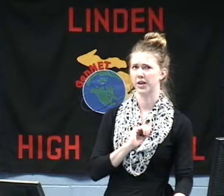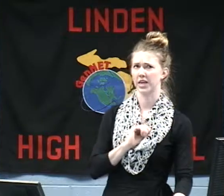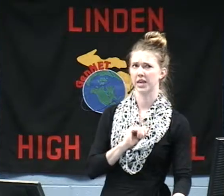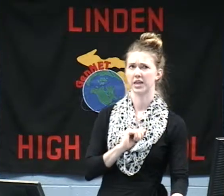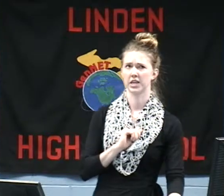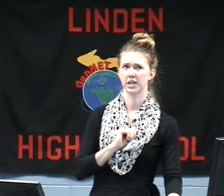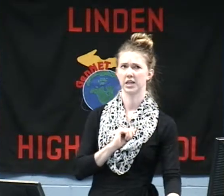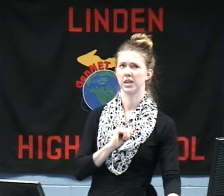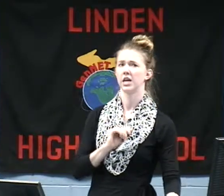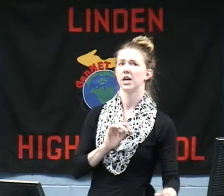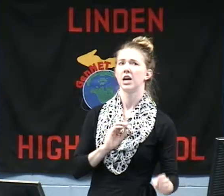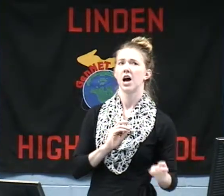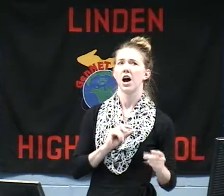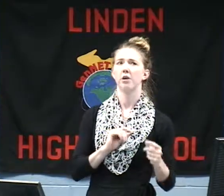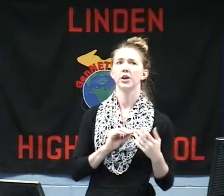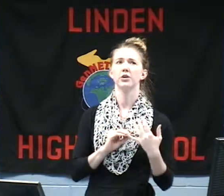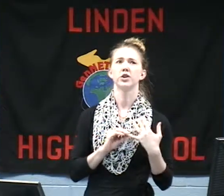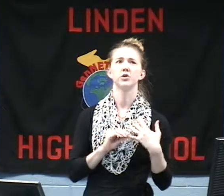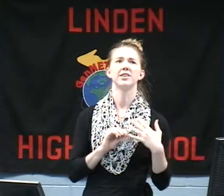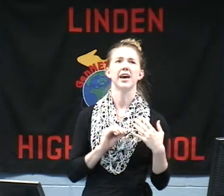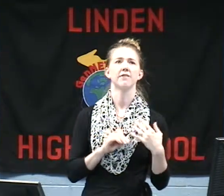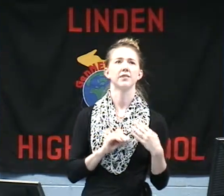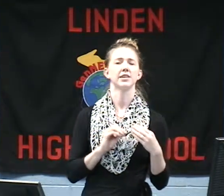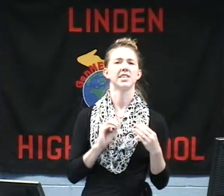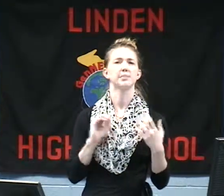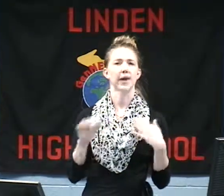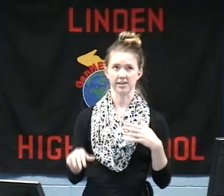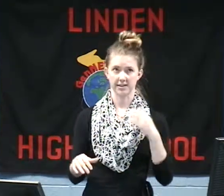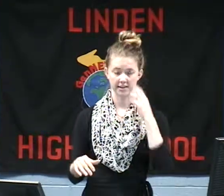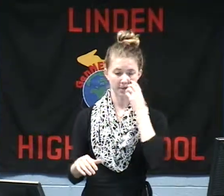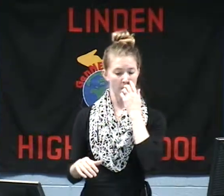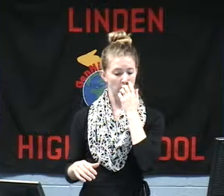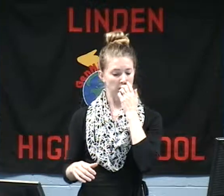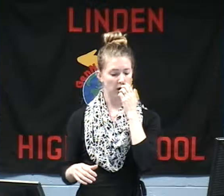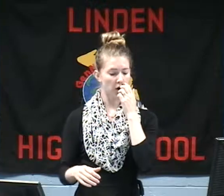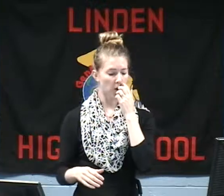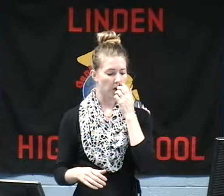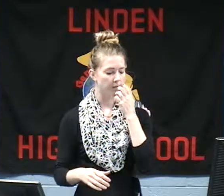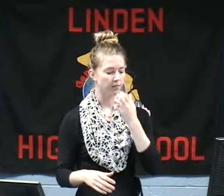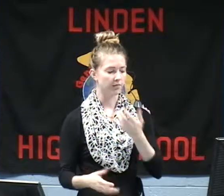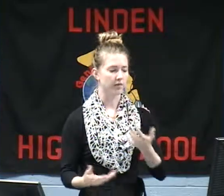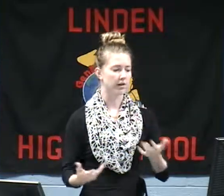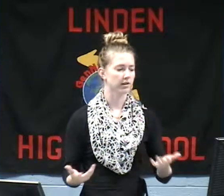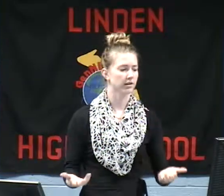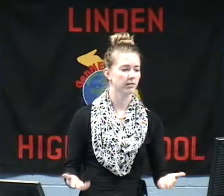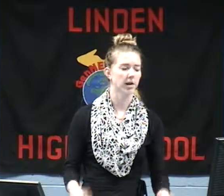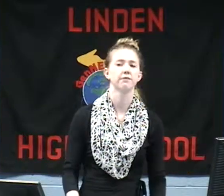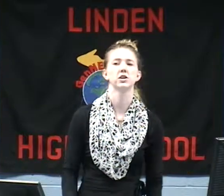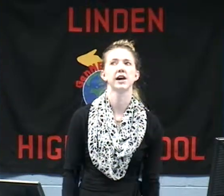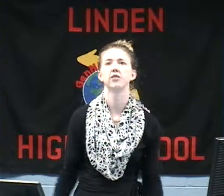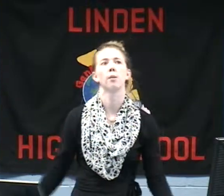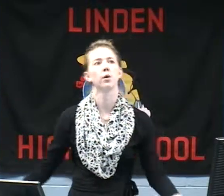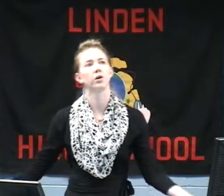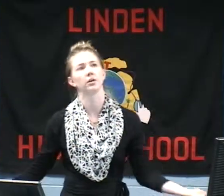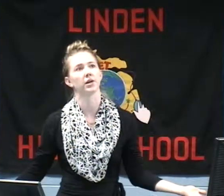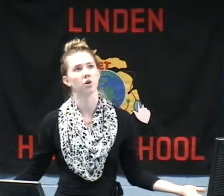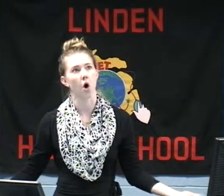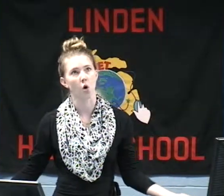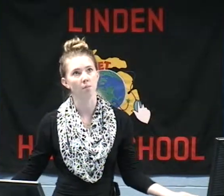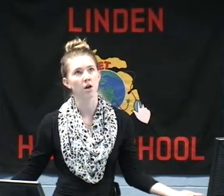tricky. I want you to do deaf space. So if a deaf couple were to build a home,